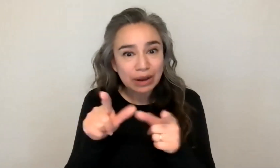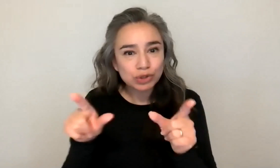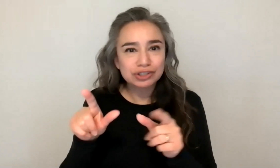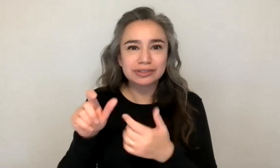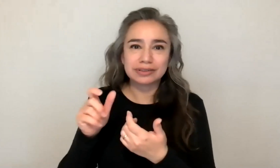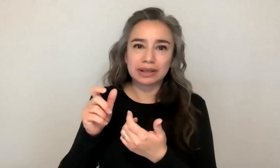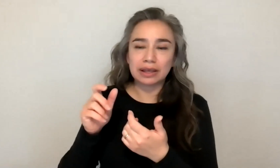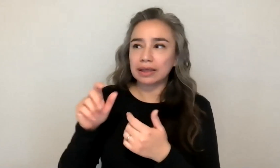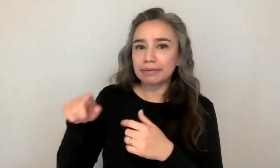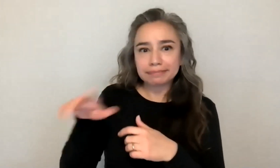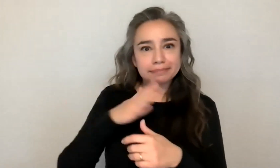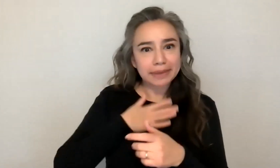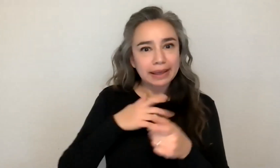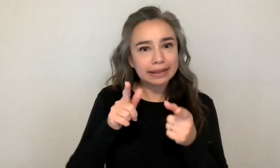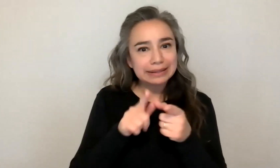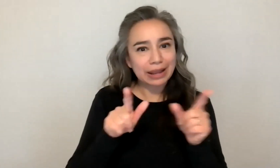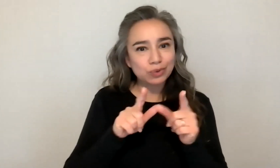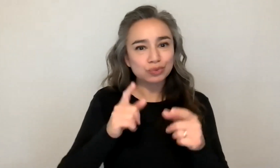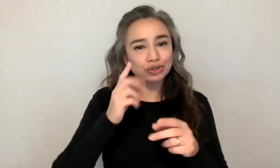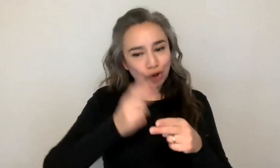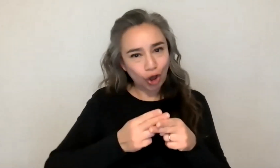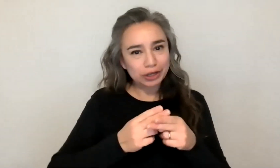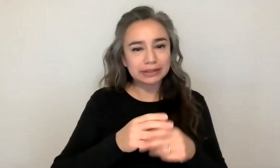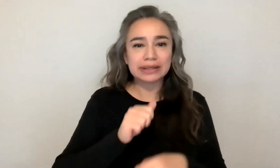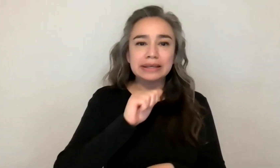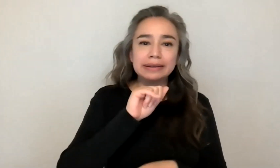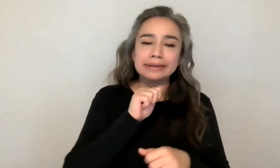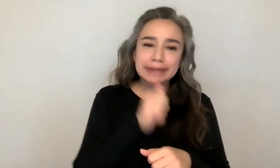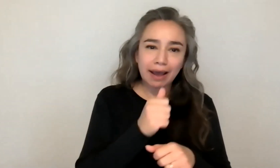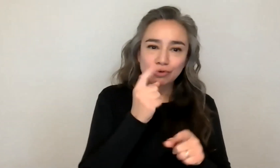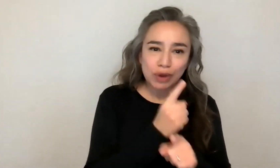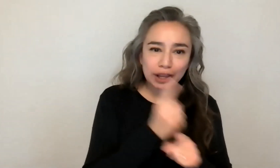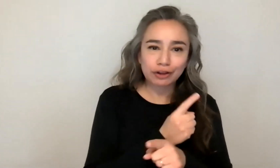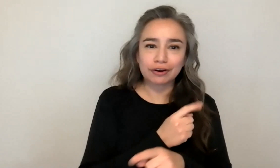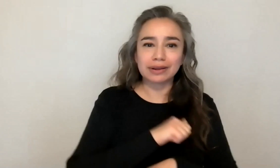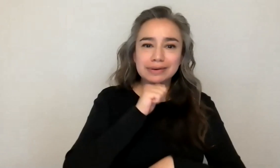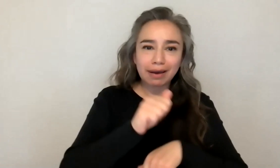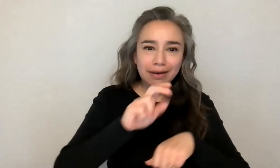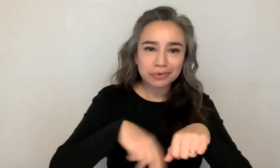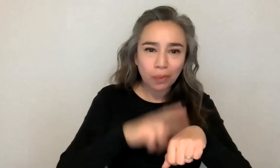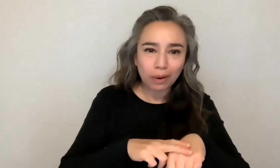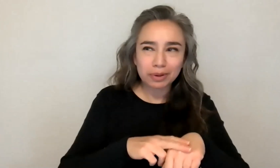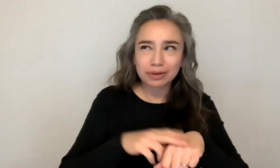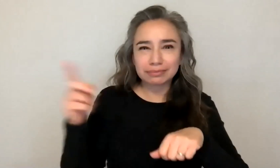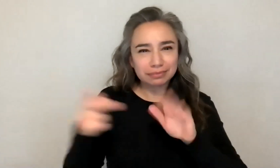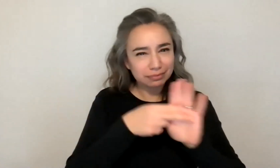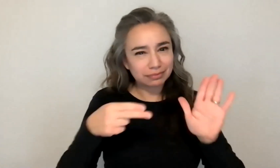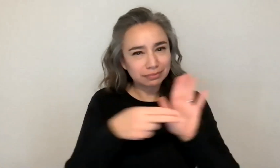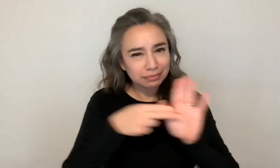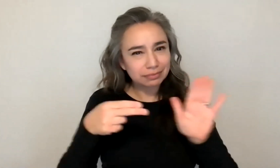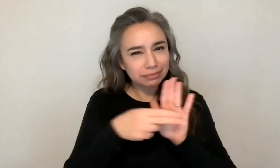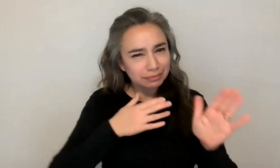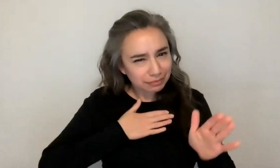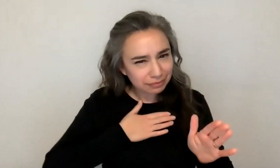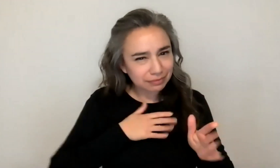language was being called irregular, abnormal. And of course, since then, I worked a